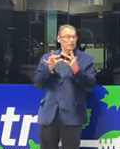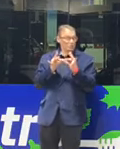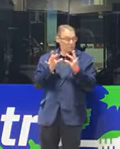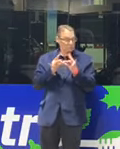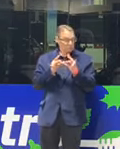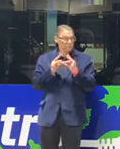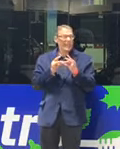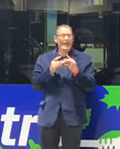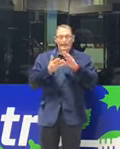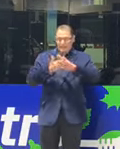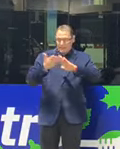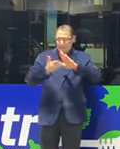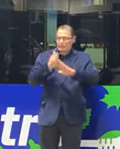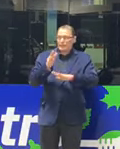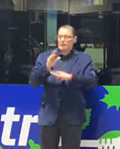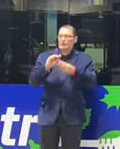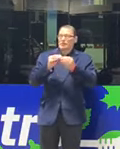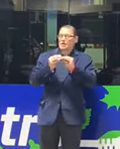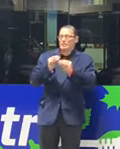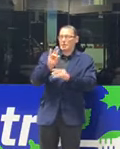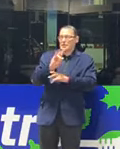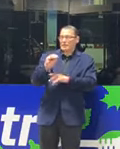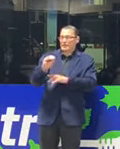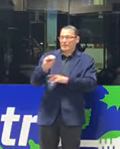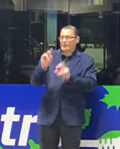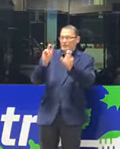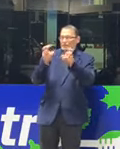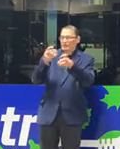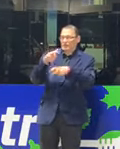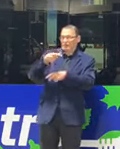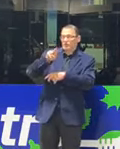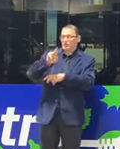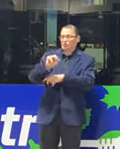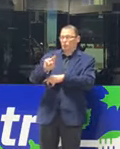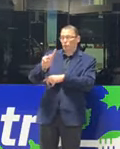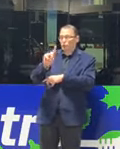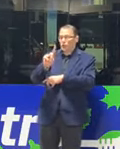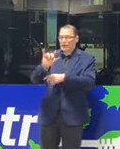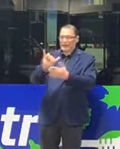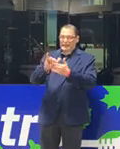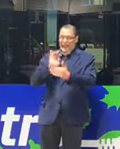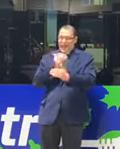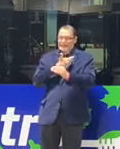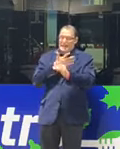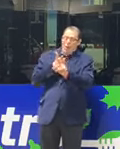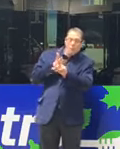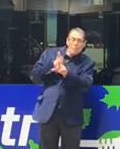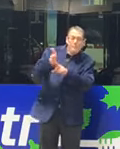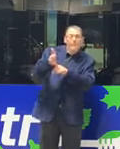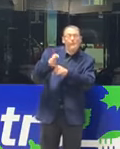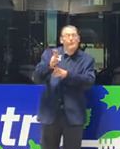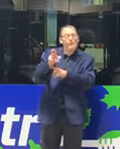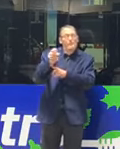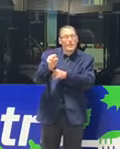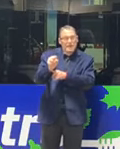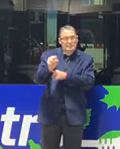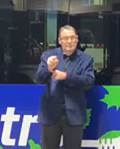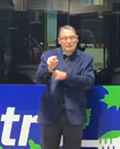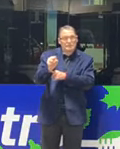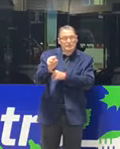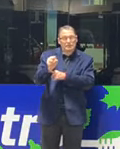be operating on the Grand number 70 line. That, of course, is our number one bus line. So that